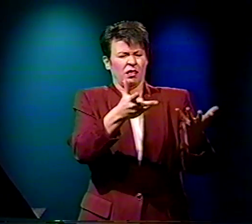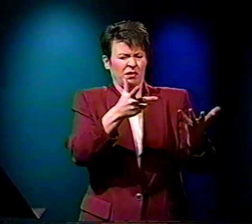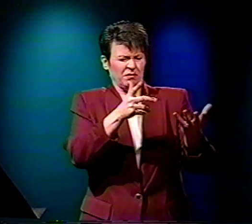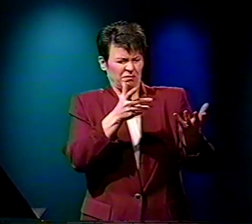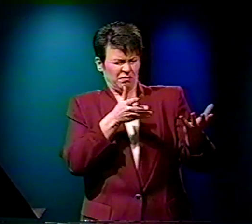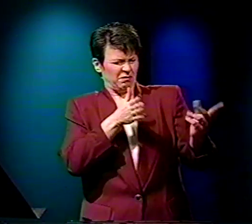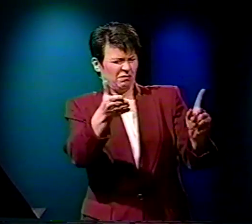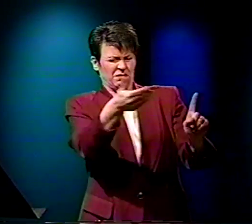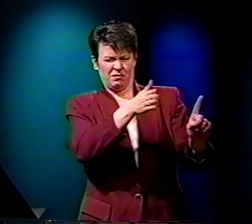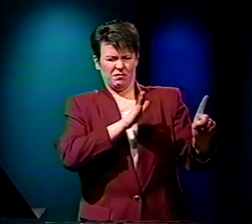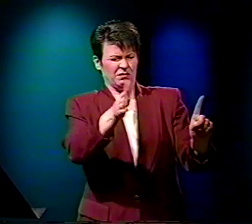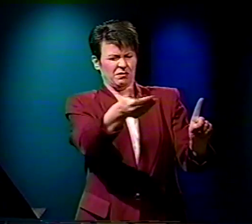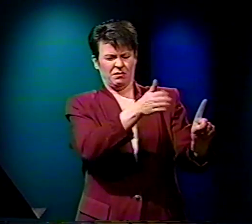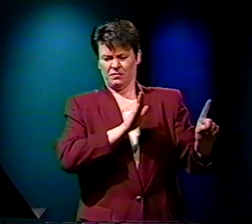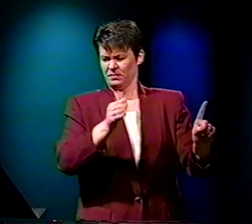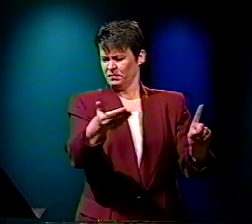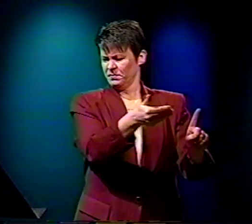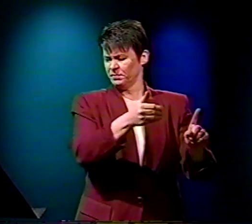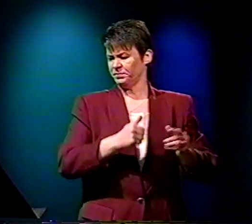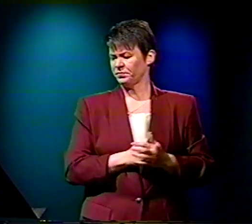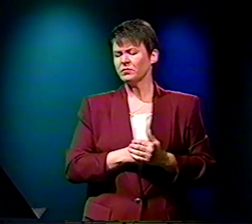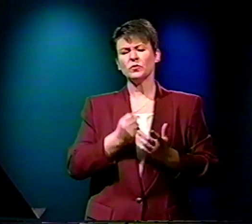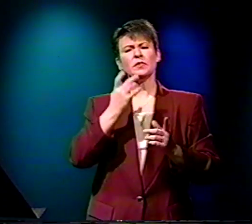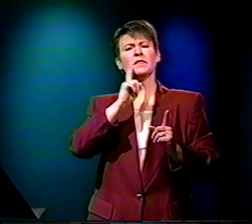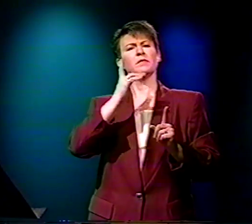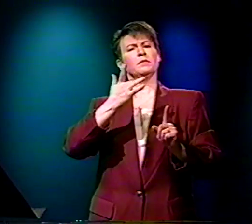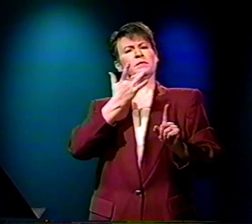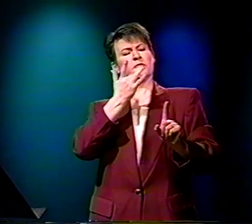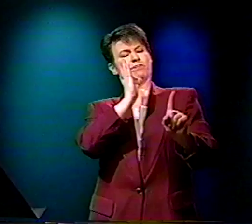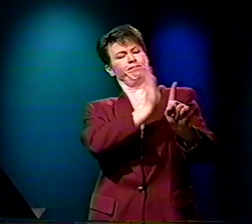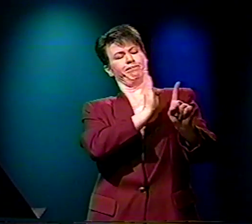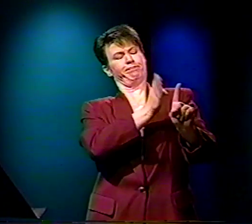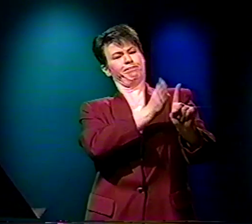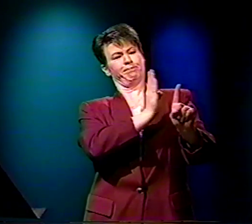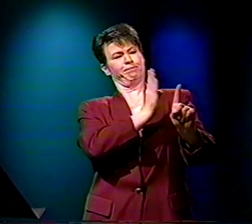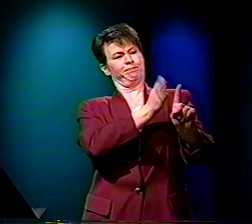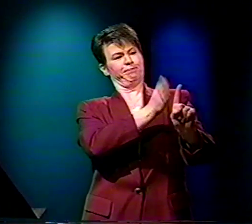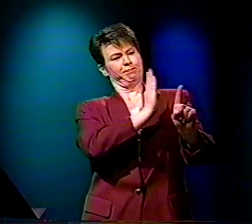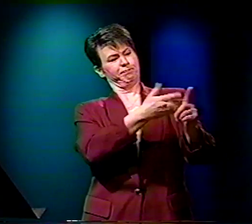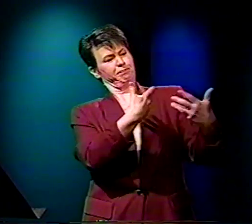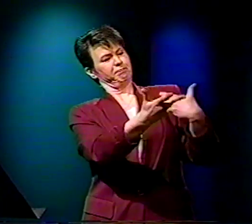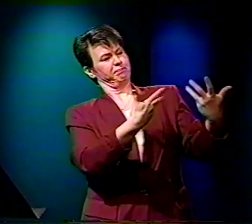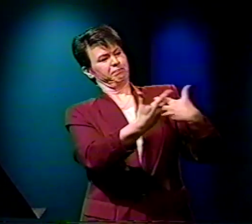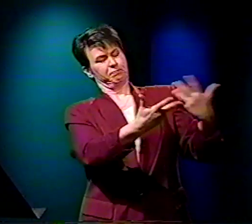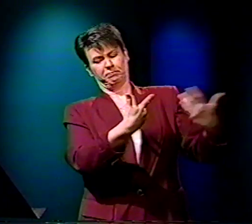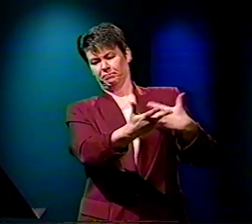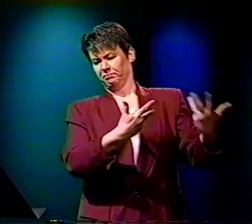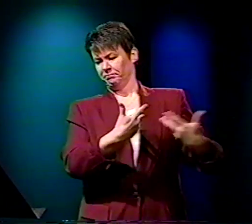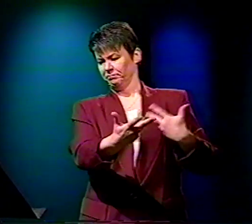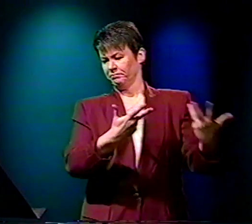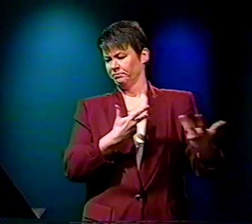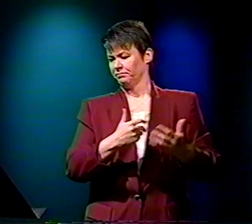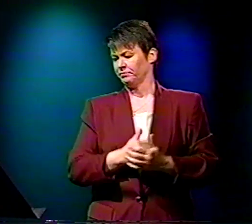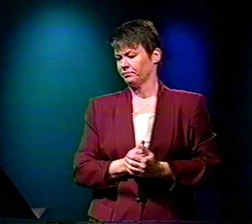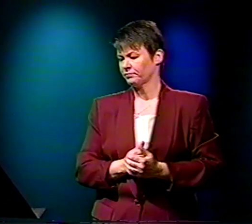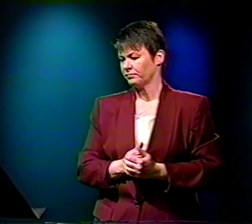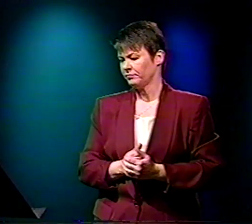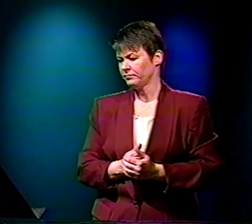be communicating to. And there's a sense of unrealness to that experience. Deaf people would like to have direct communication with the hearing people